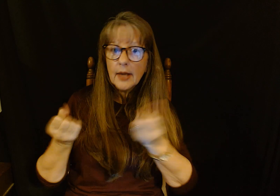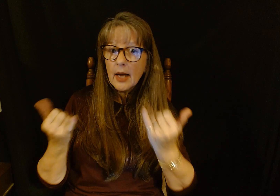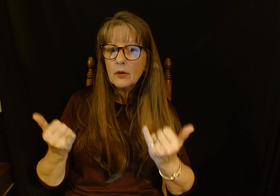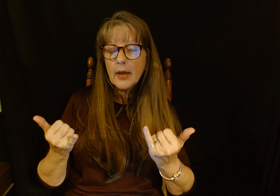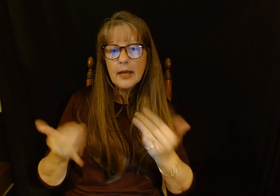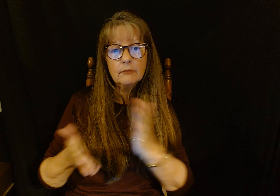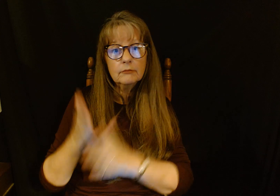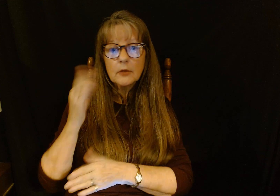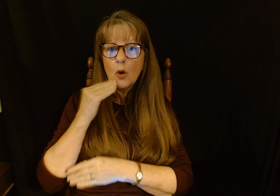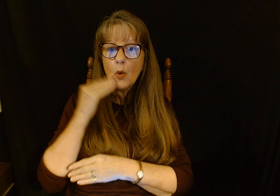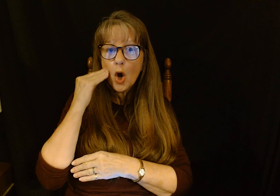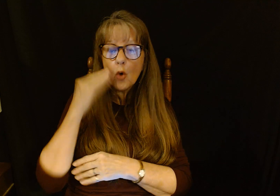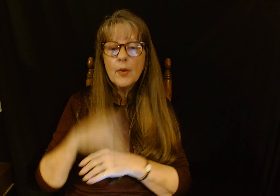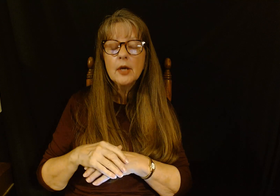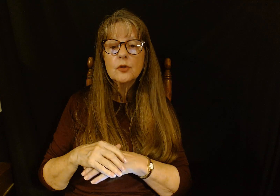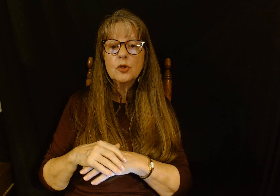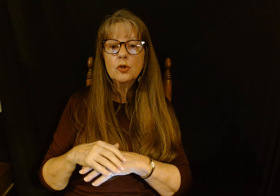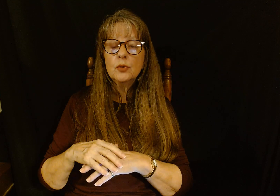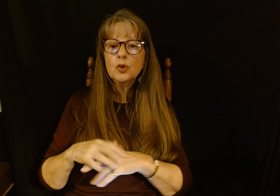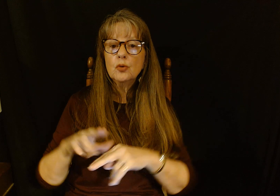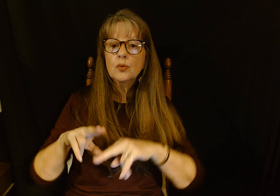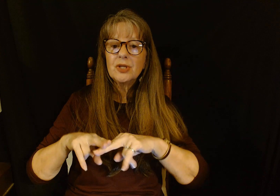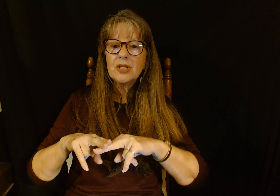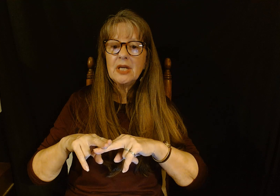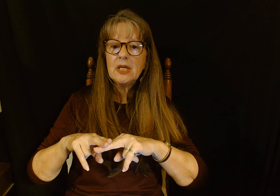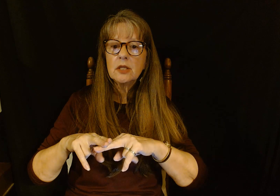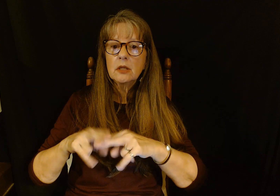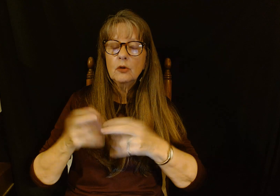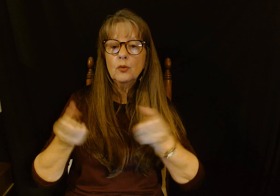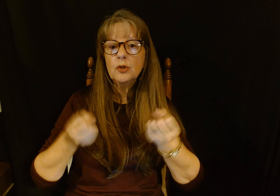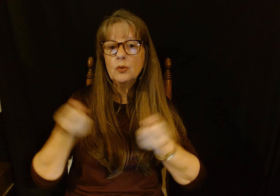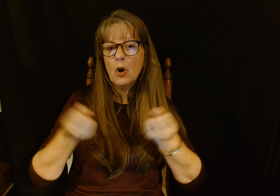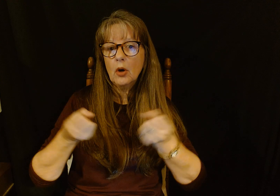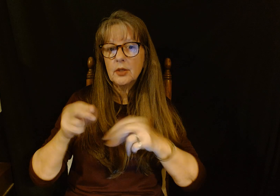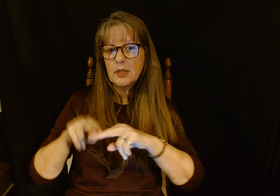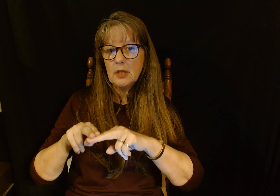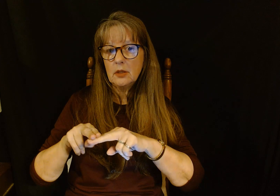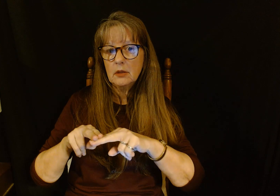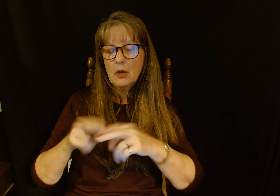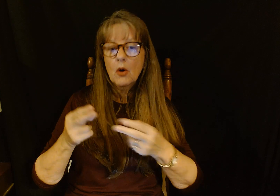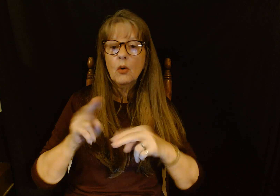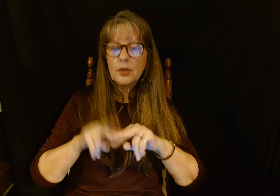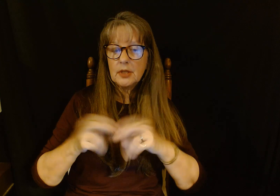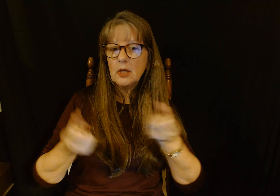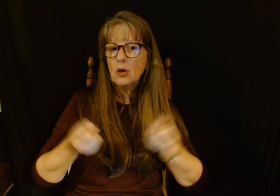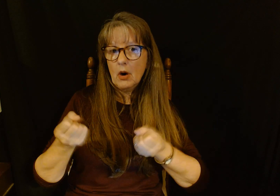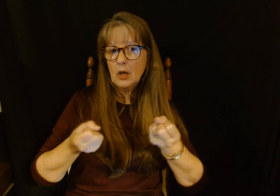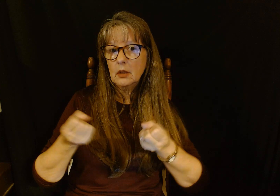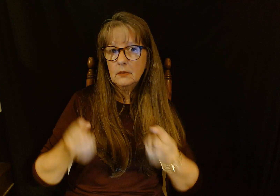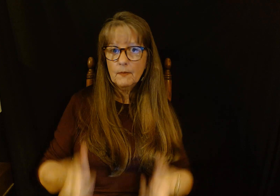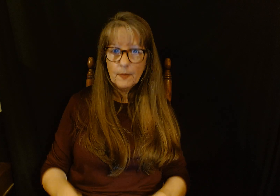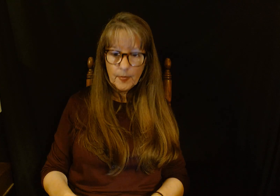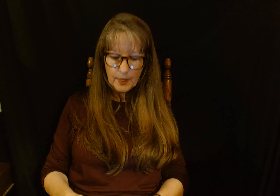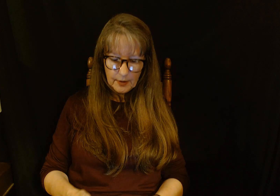now and go home. So you would do car seat or seat car, either